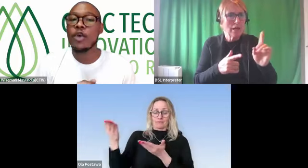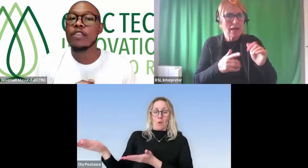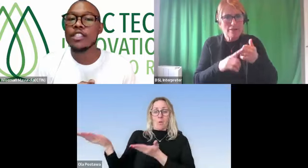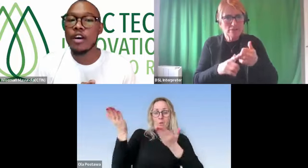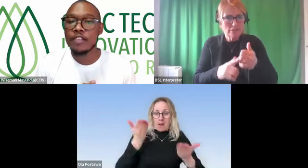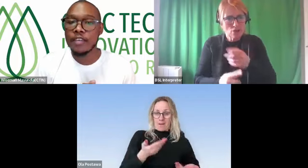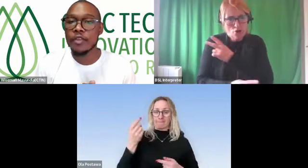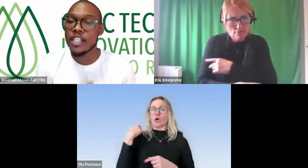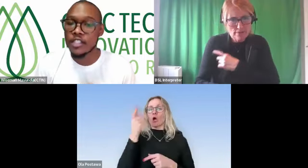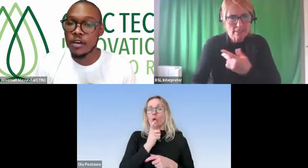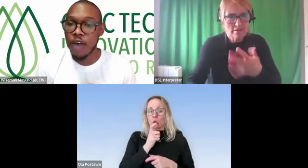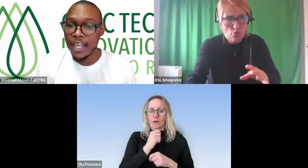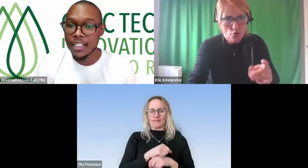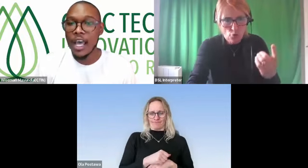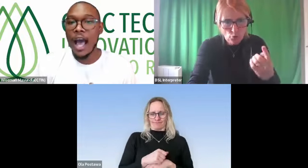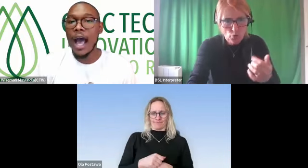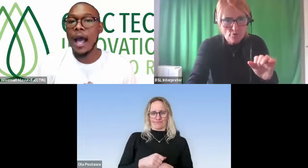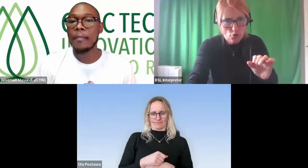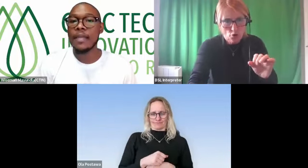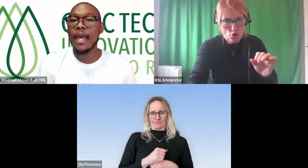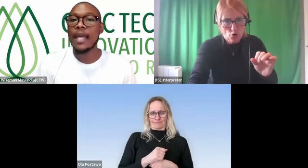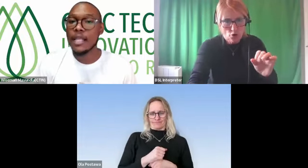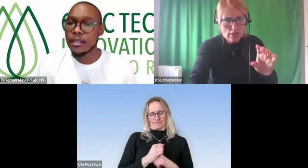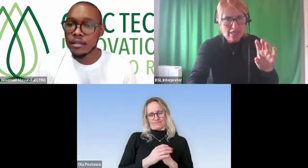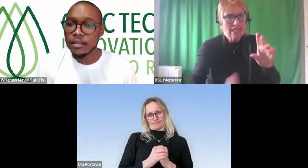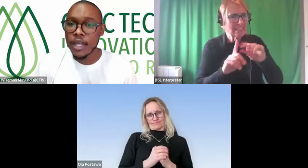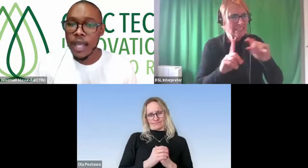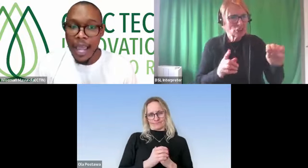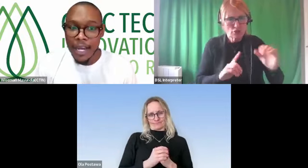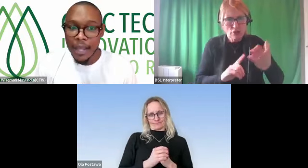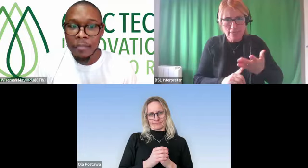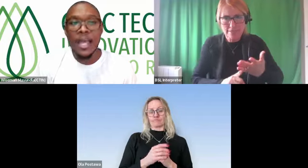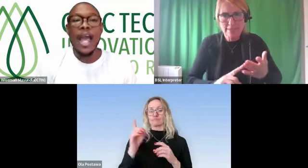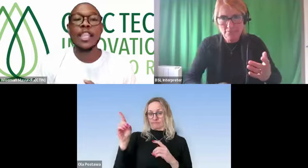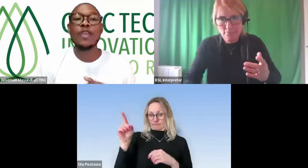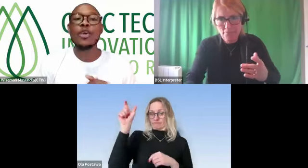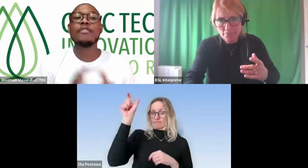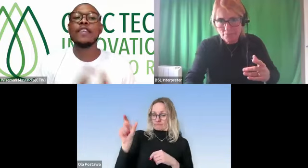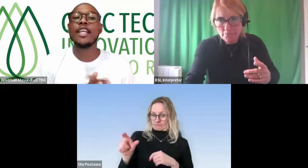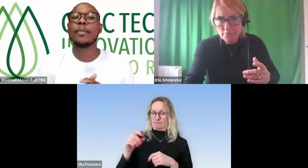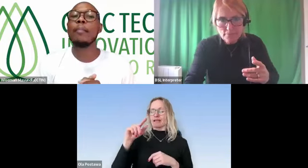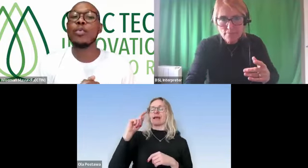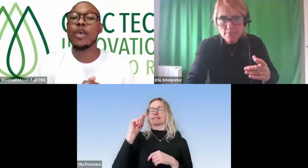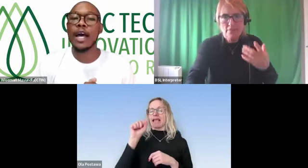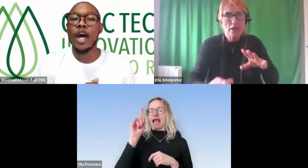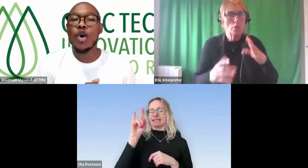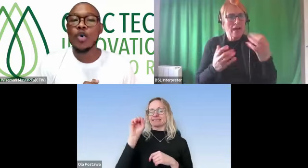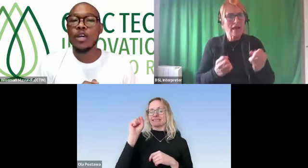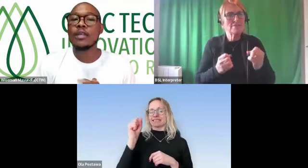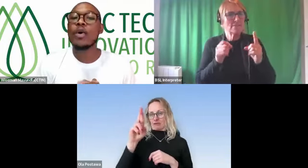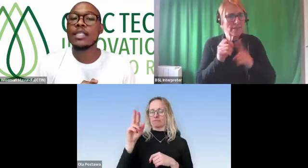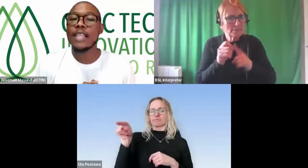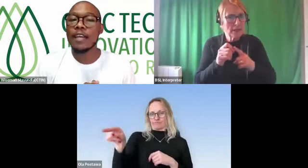She is an EU Advocacy Officer for the digital right at ALM. And then we have Philip